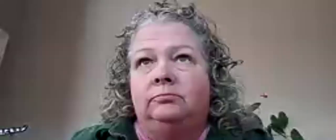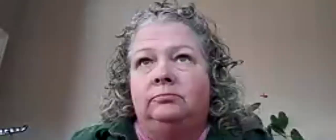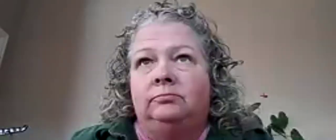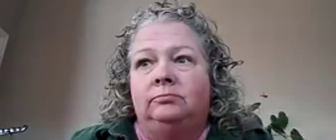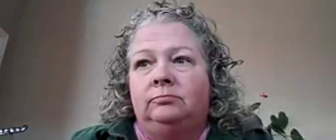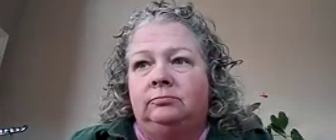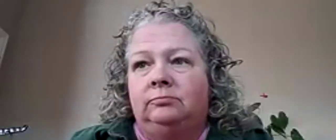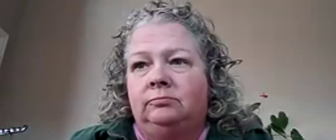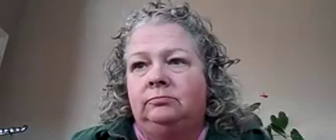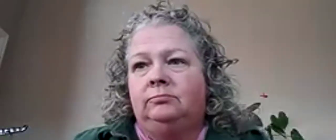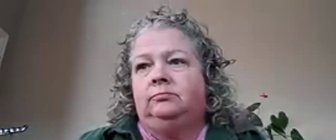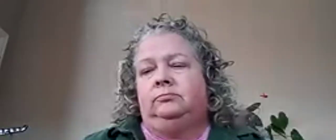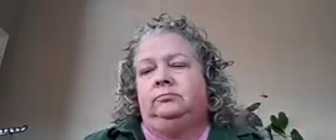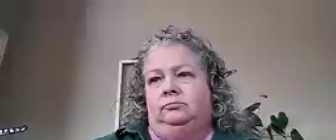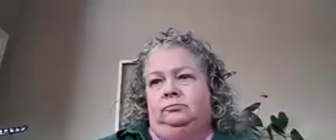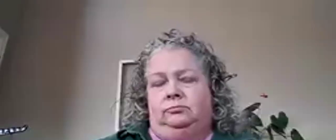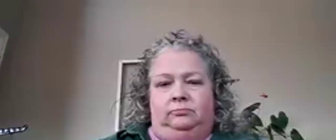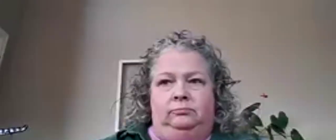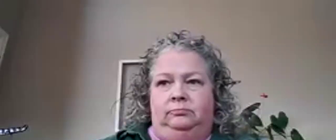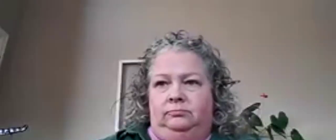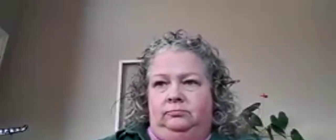Hi, everyone.